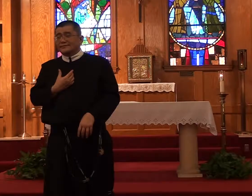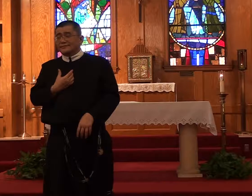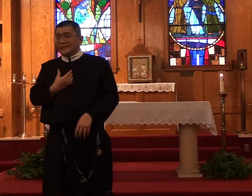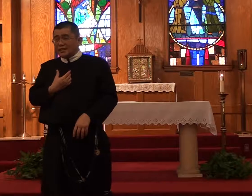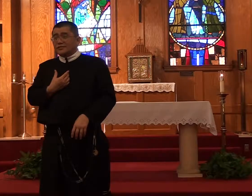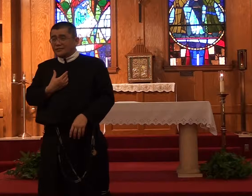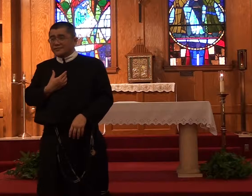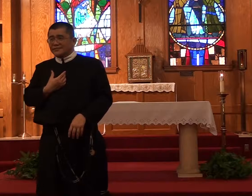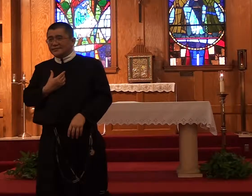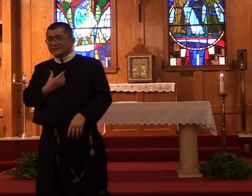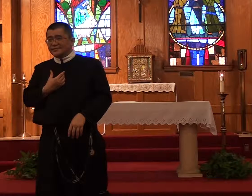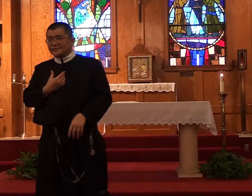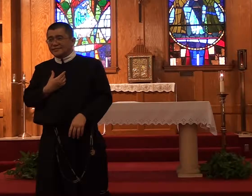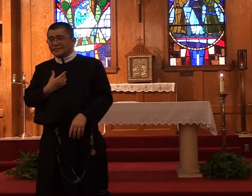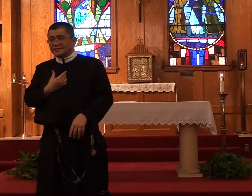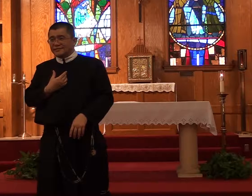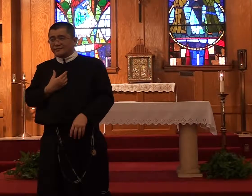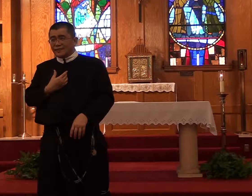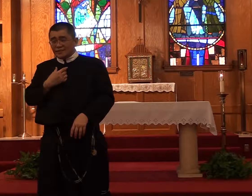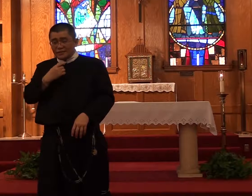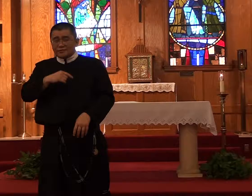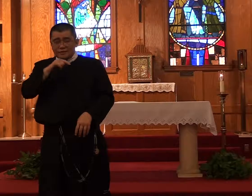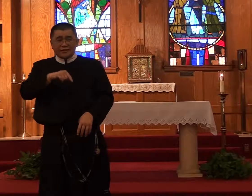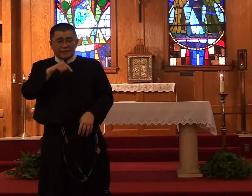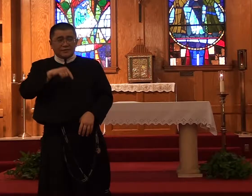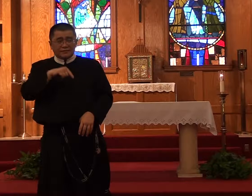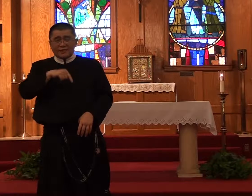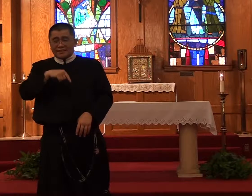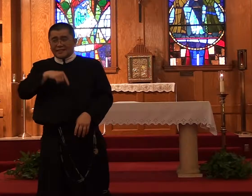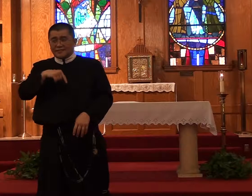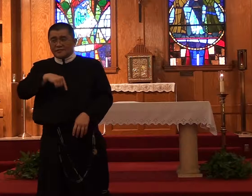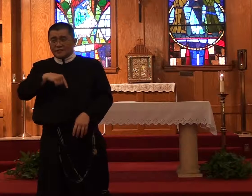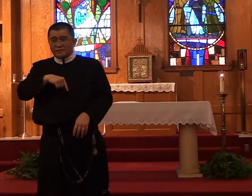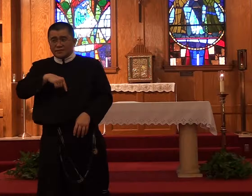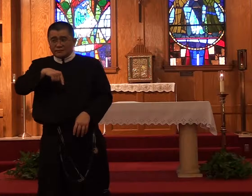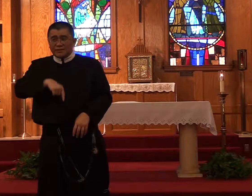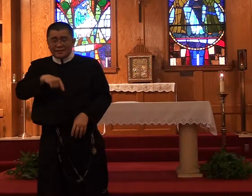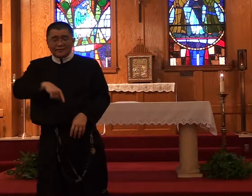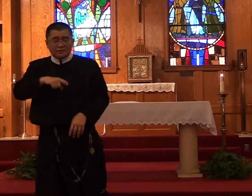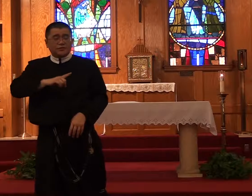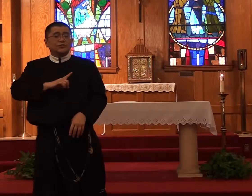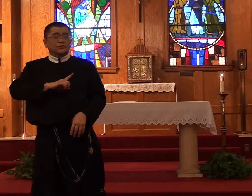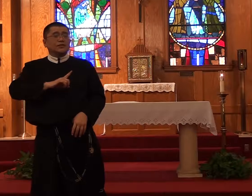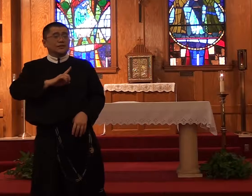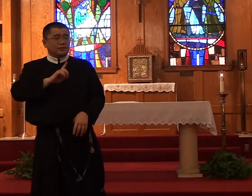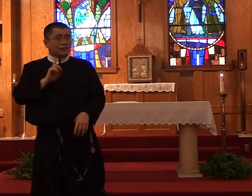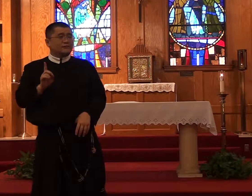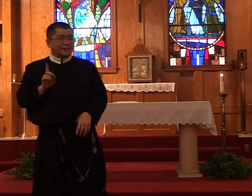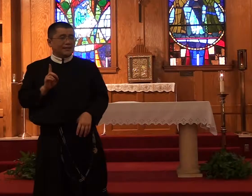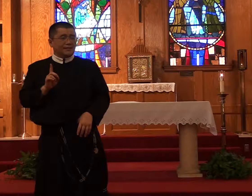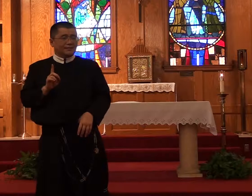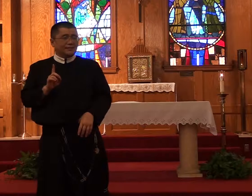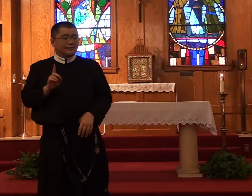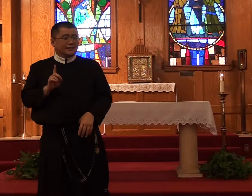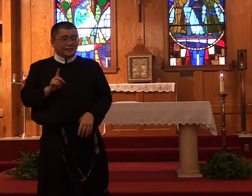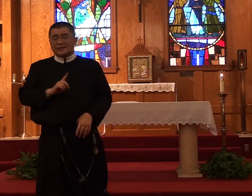the devil. But in fact, we have to fight against ourselves, submit ourselves to the Almighty God. That is